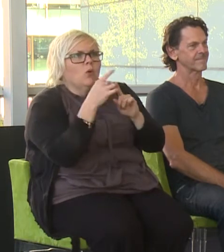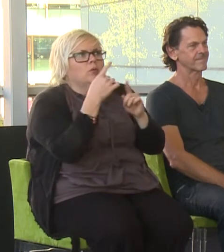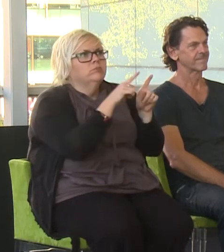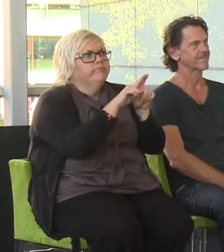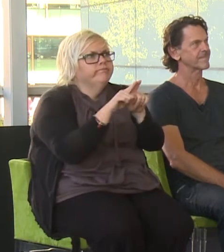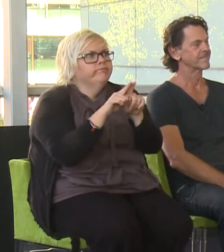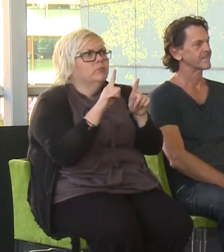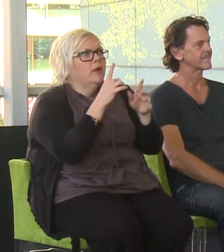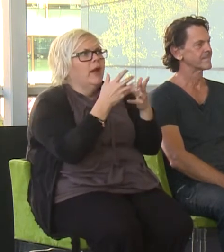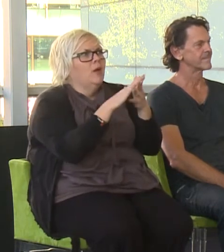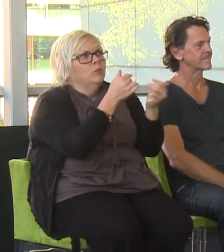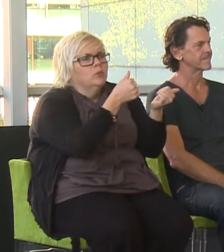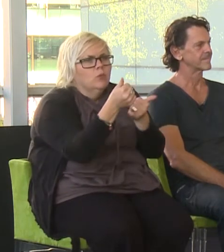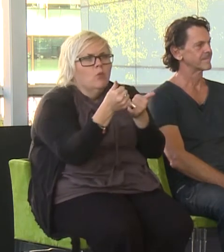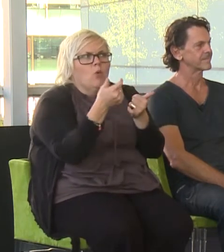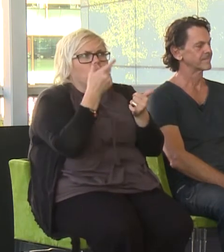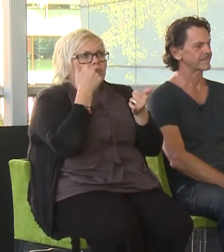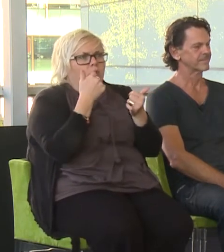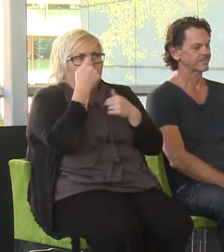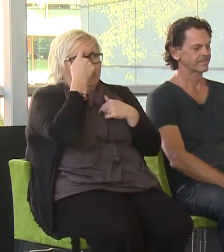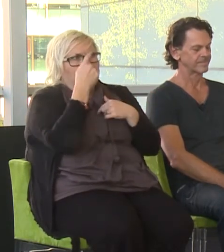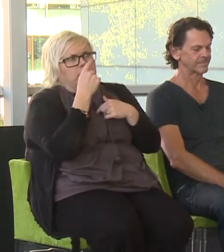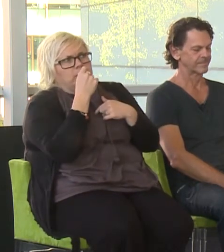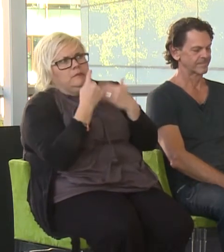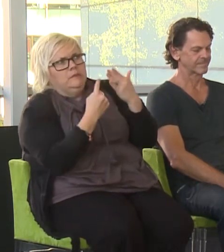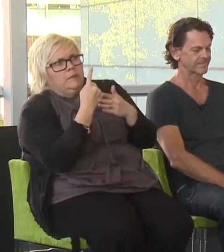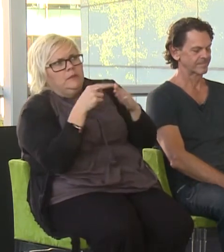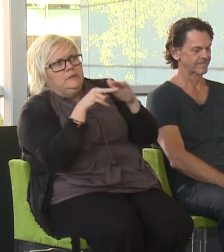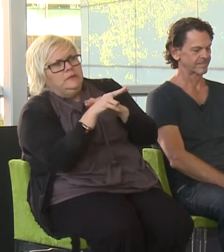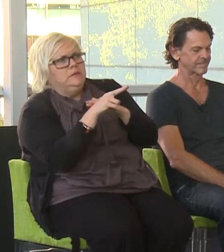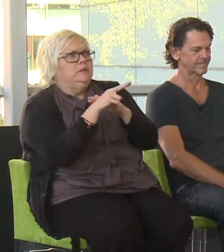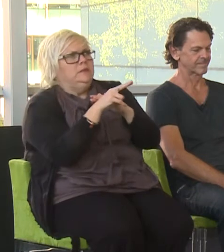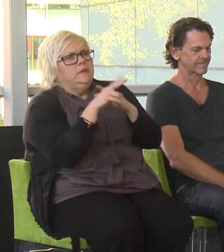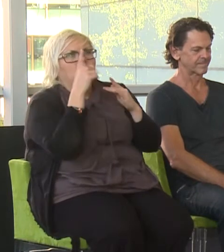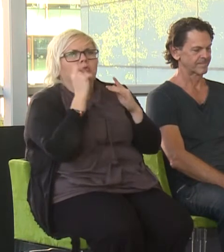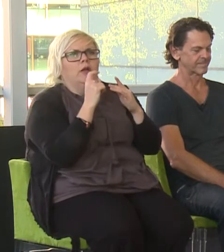go on the set, and to try and accommodate those predictions with a measured plan.